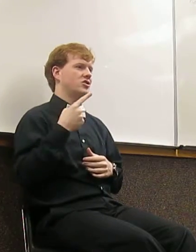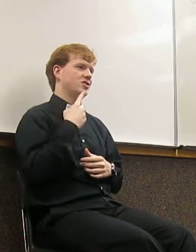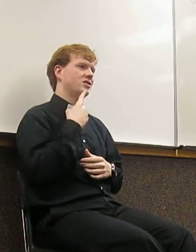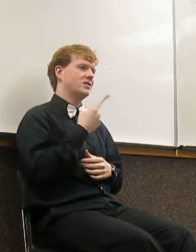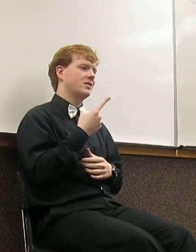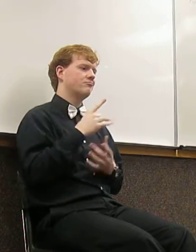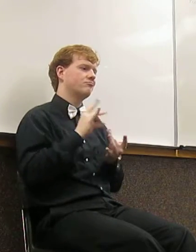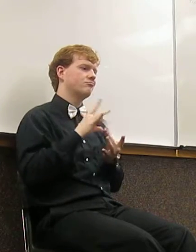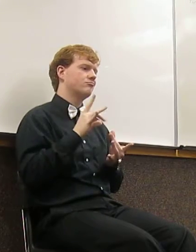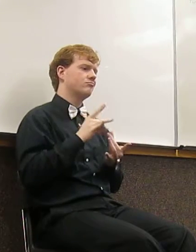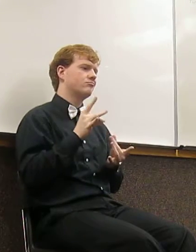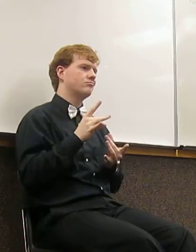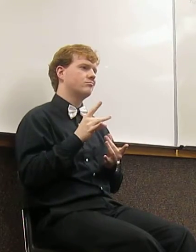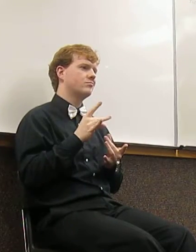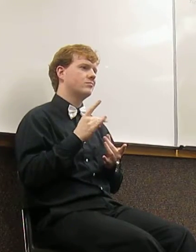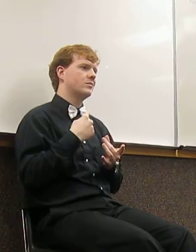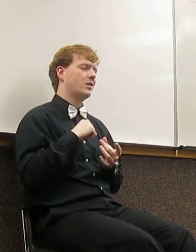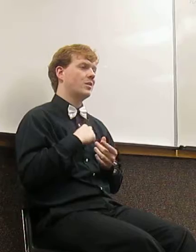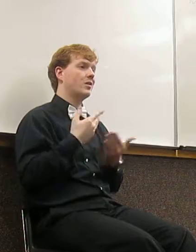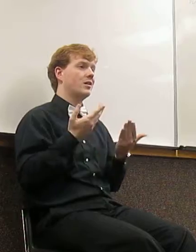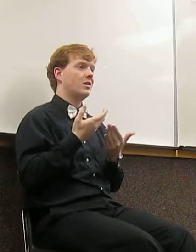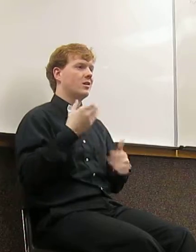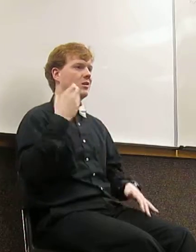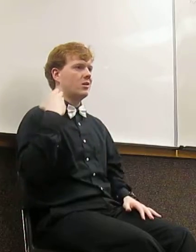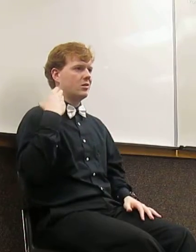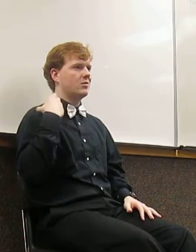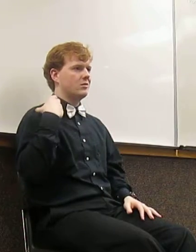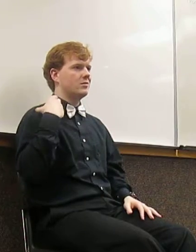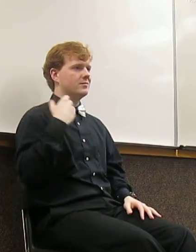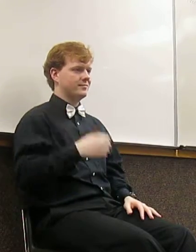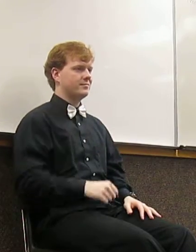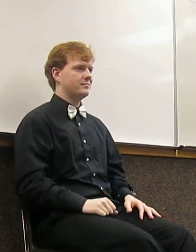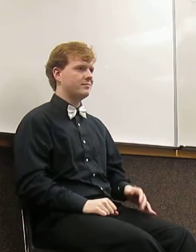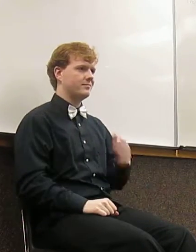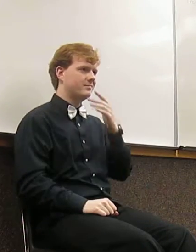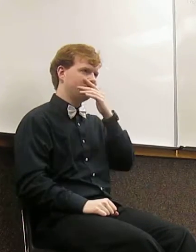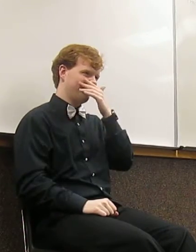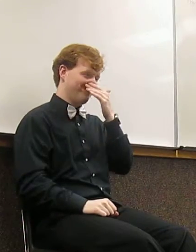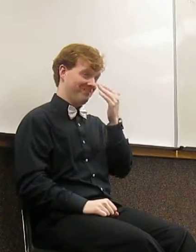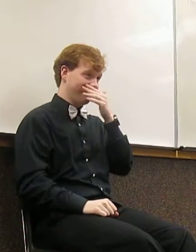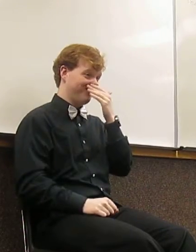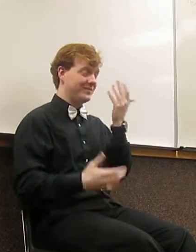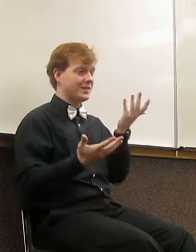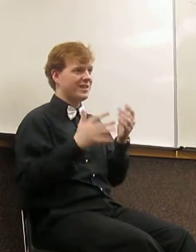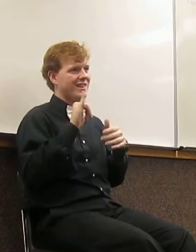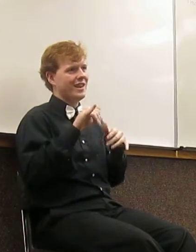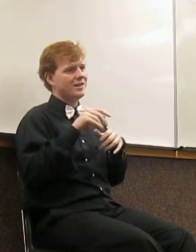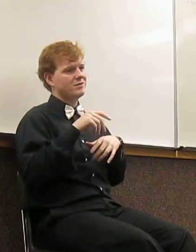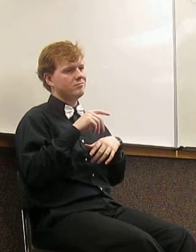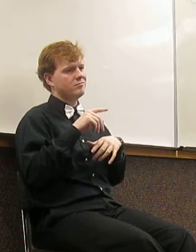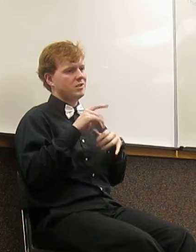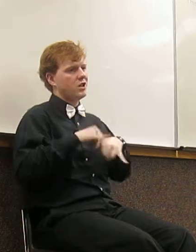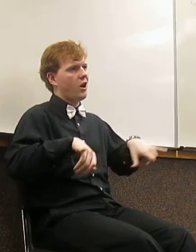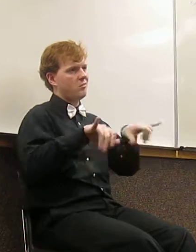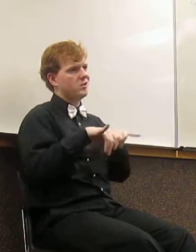what we go by. Like coaches here at Weaver High, they say to drink half your body weight in ounces. And that's pretty common, but like I